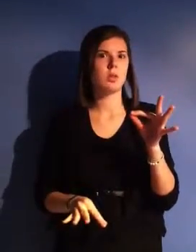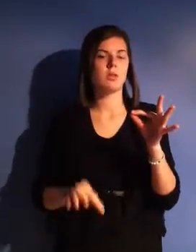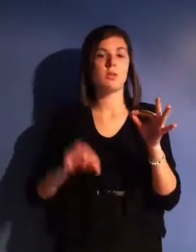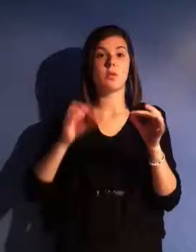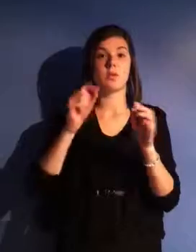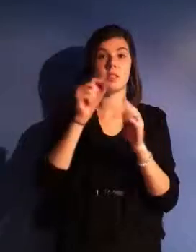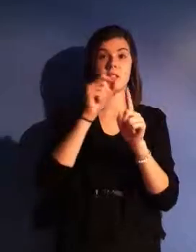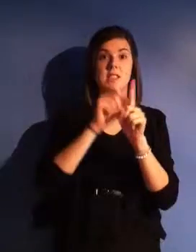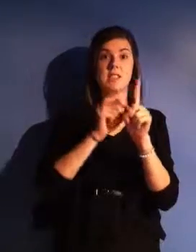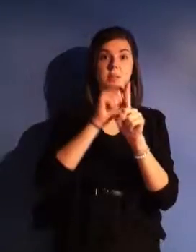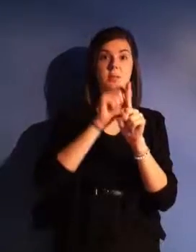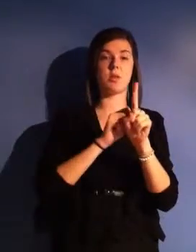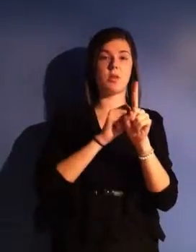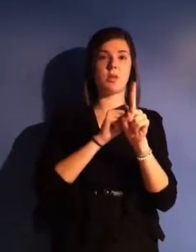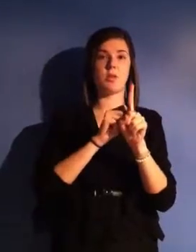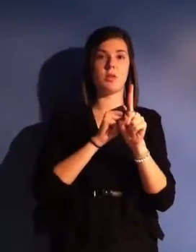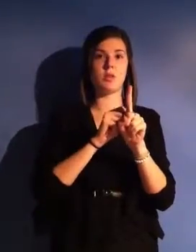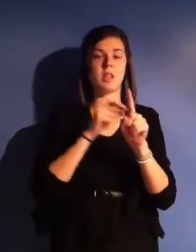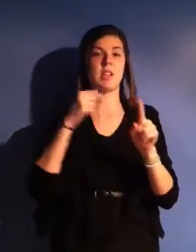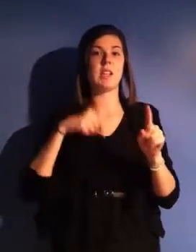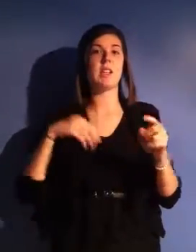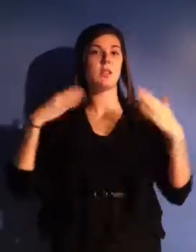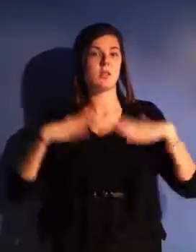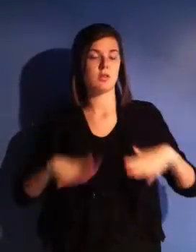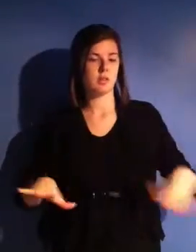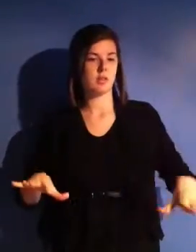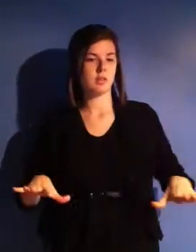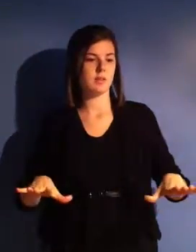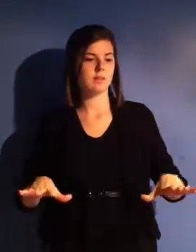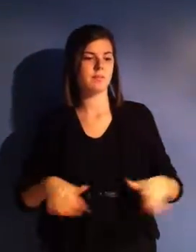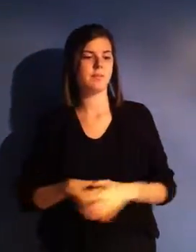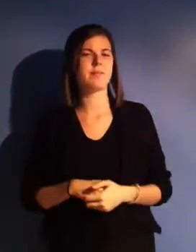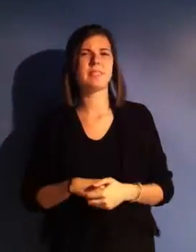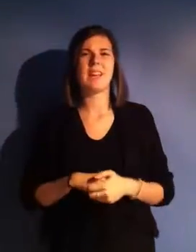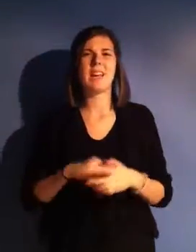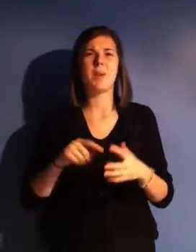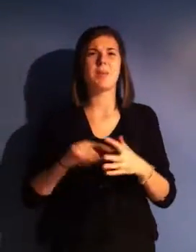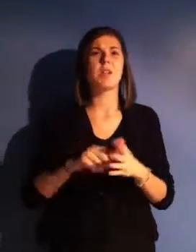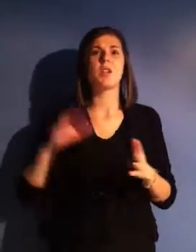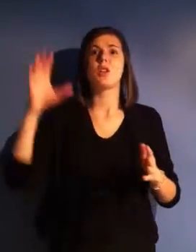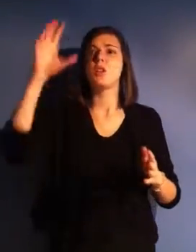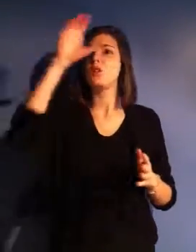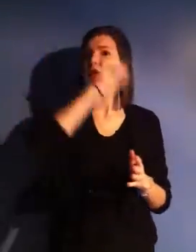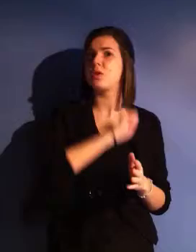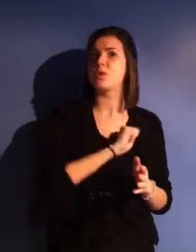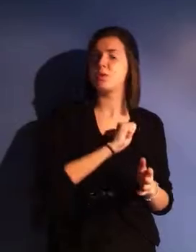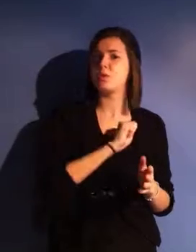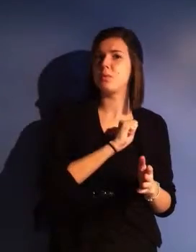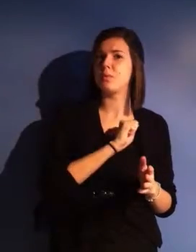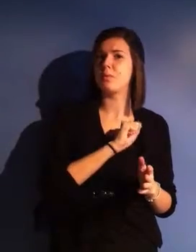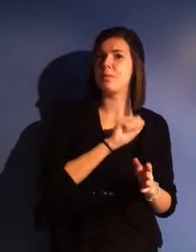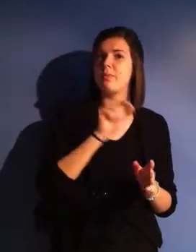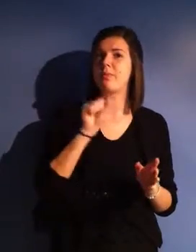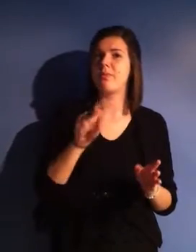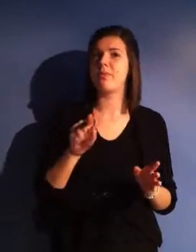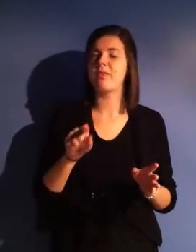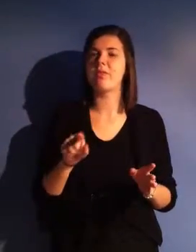I believe I'll start with the assumption that everybody listening to this or looking at this isn't going to know two